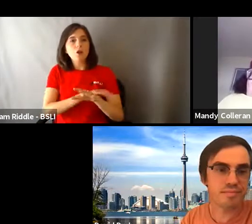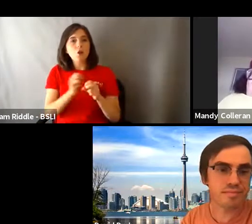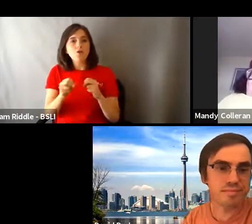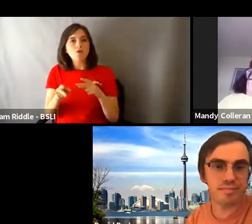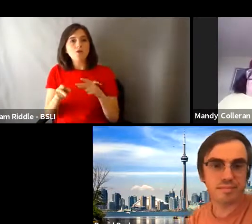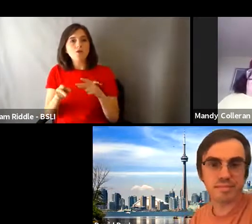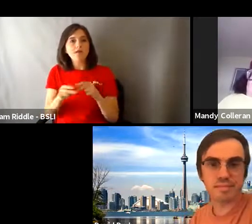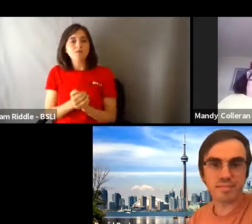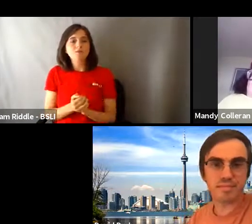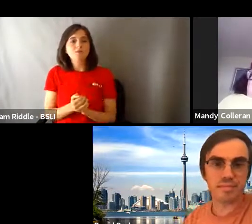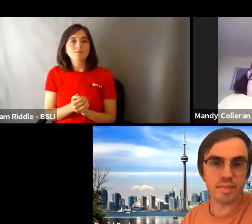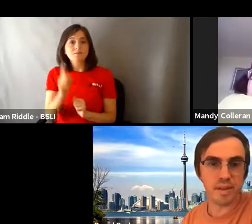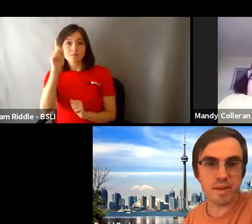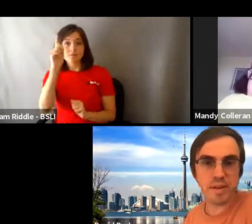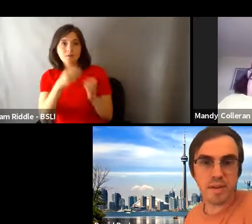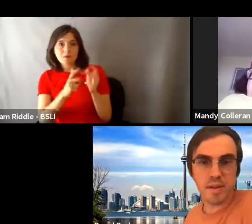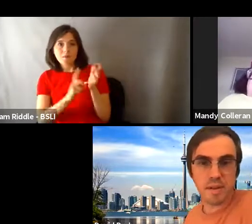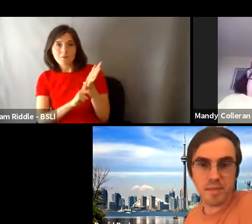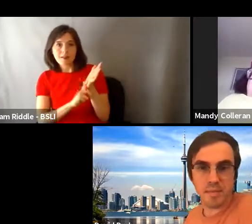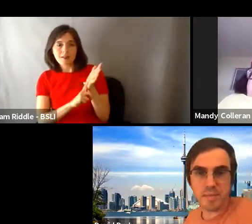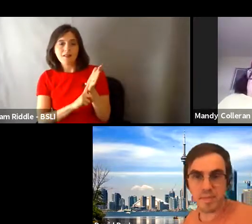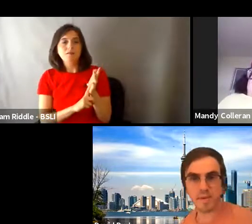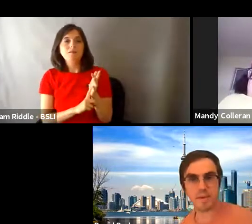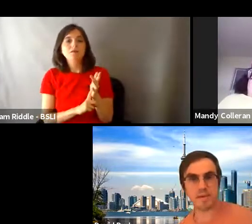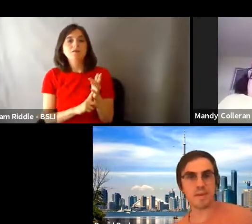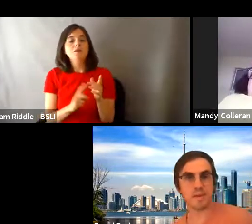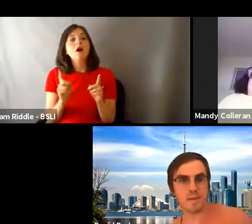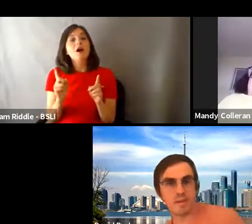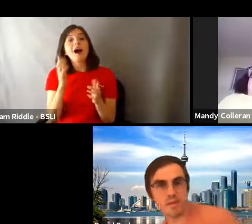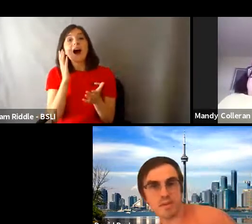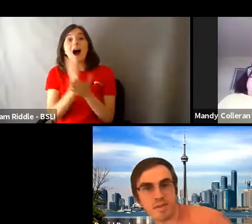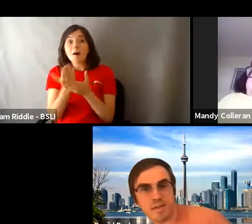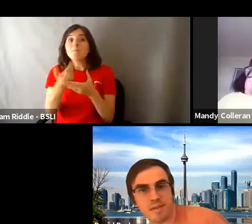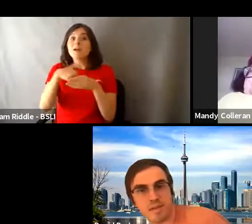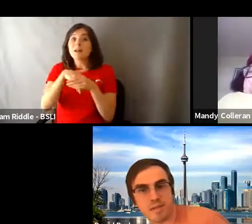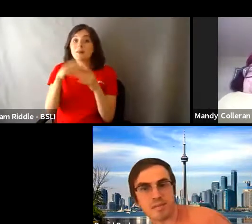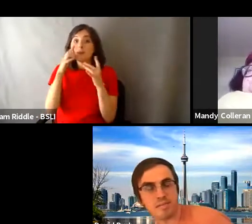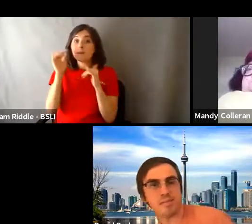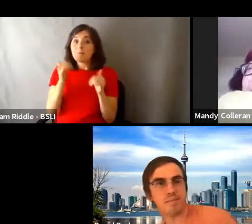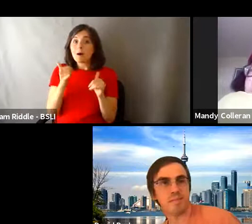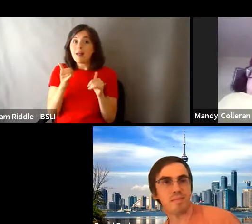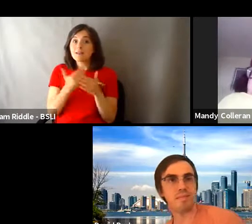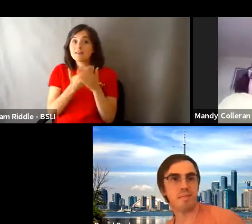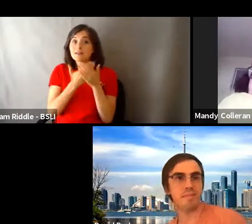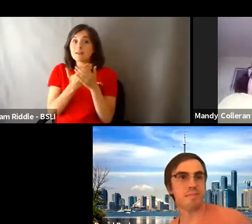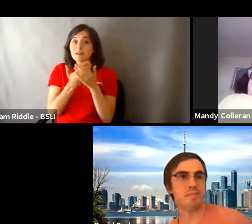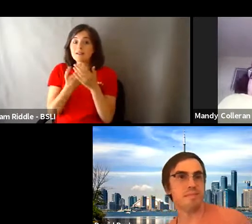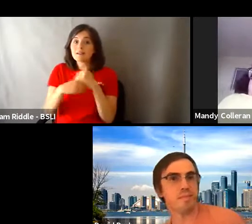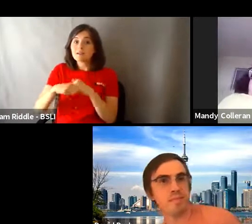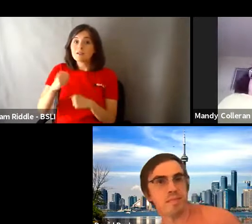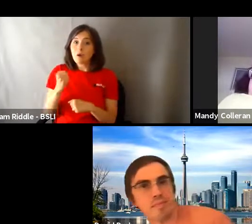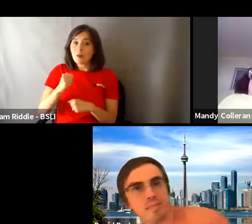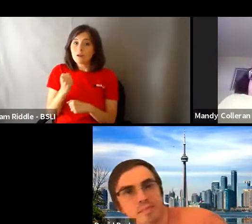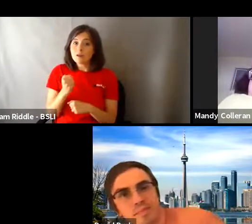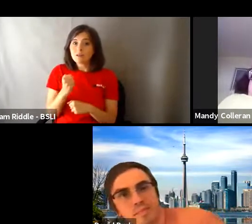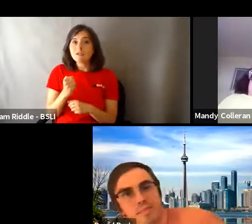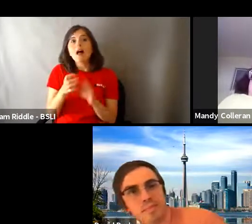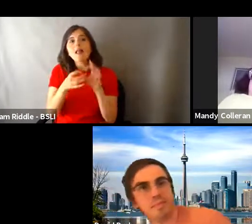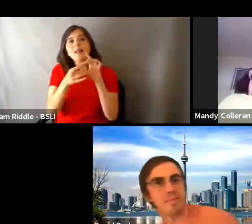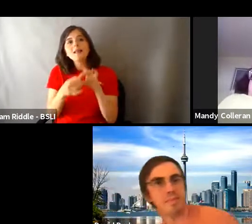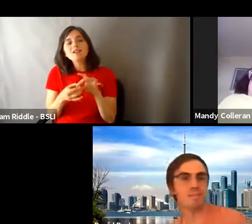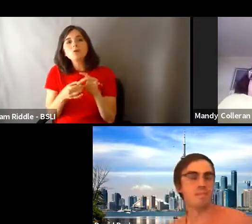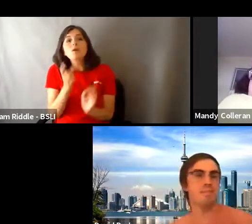Can I say something on this, Mandy? Because it was built into the pilot studies in Scotland in terms of the feasibility report